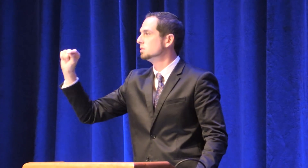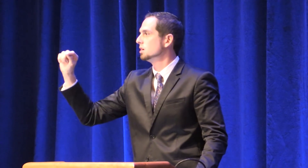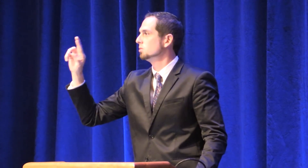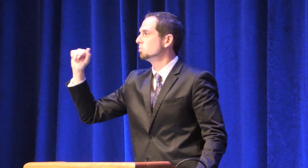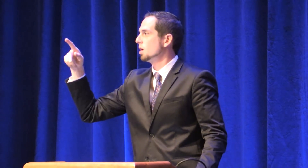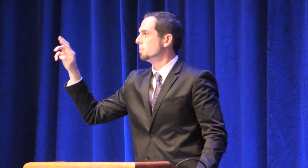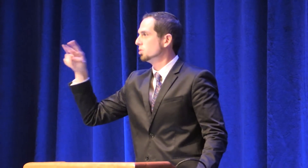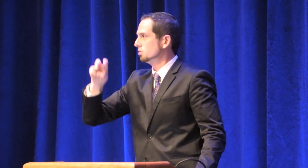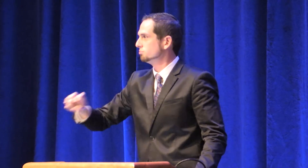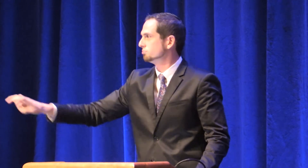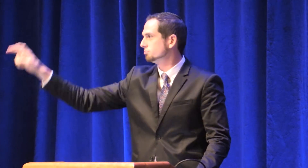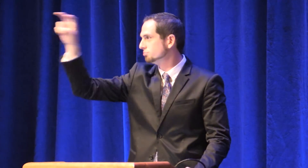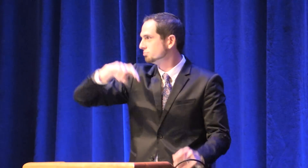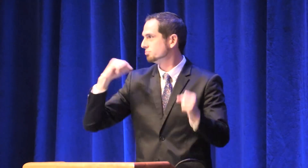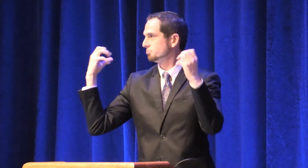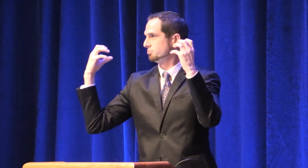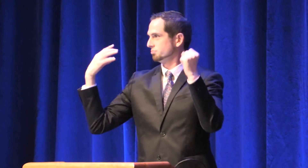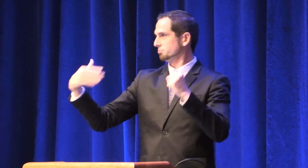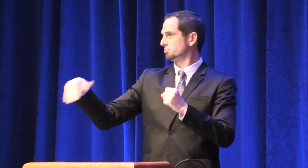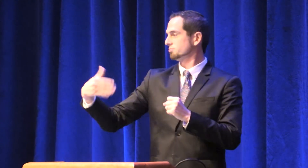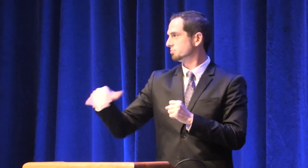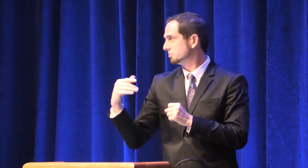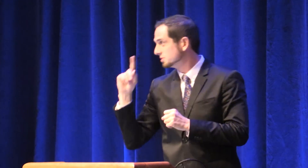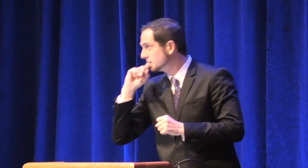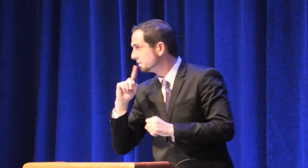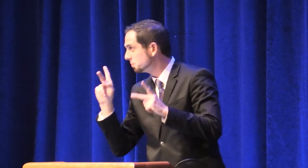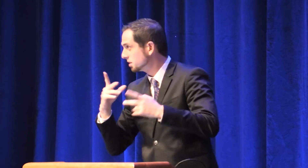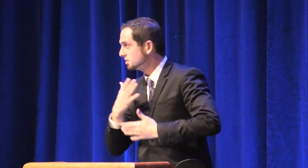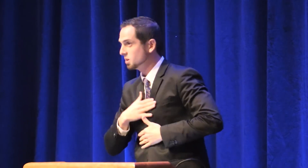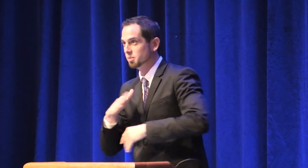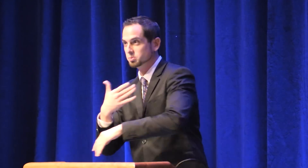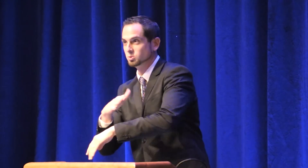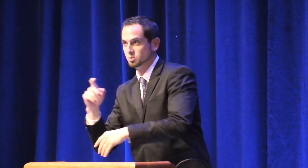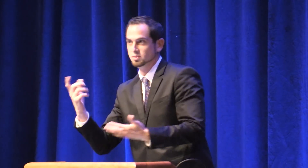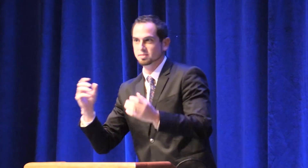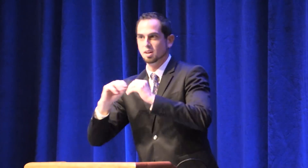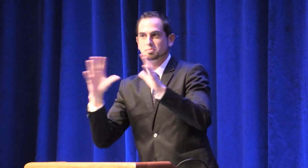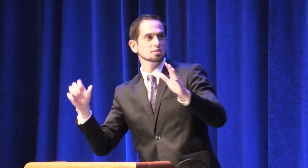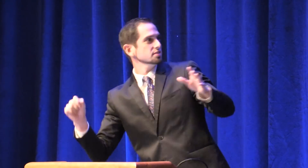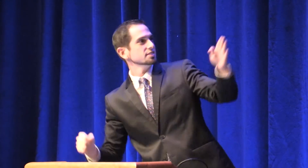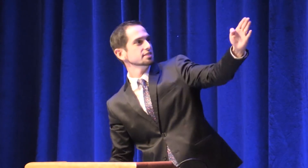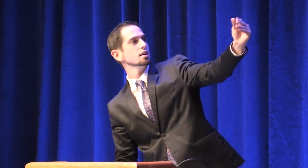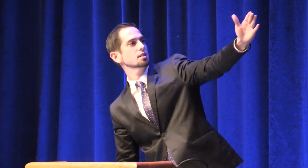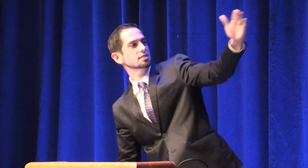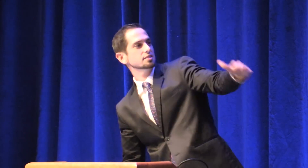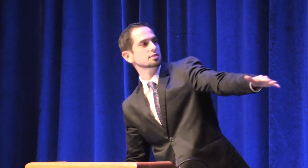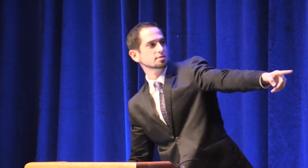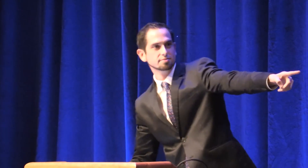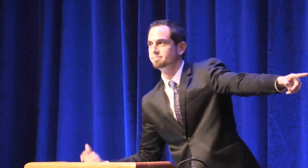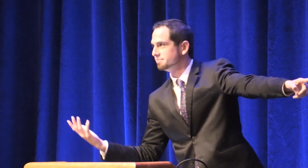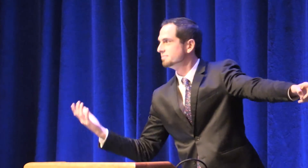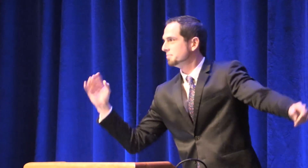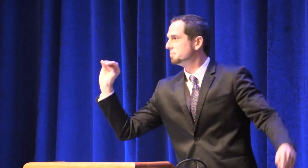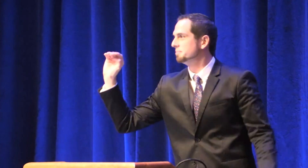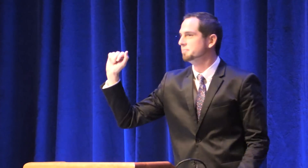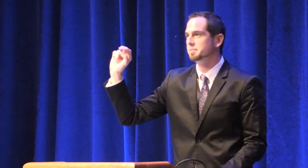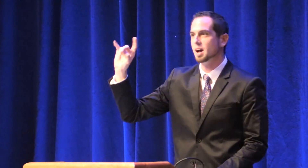who has been traveling with Chance the Rapper on tour and signing his songs. Again, further proof that deaf people